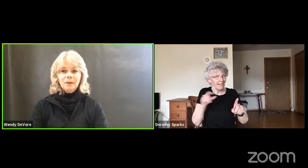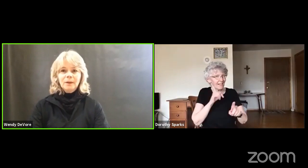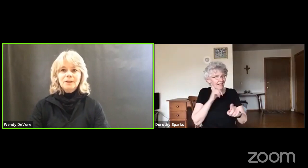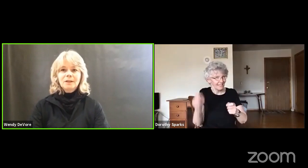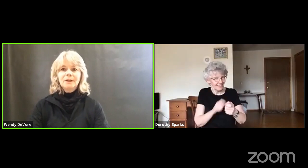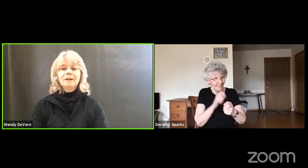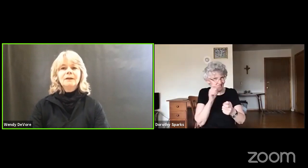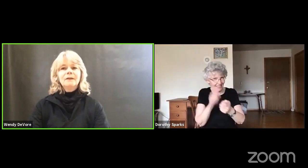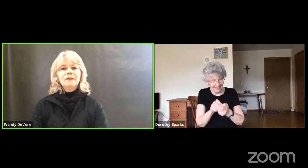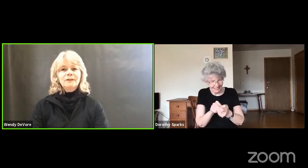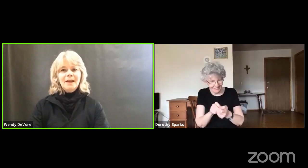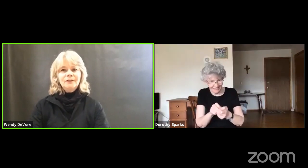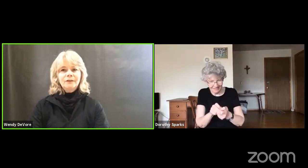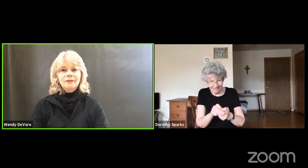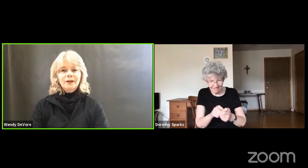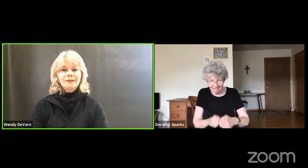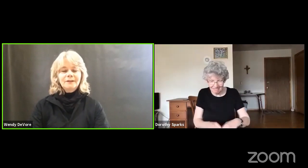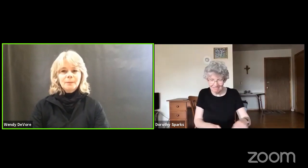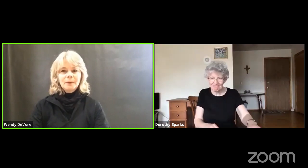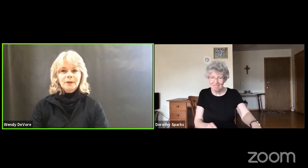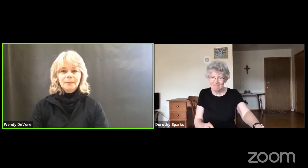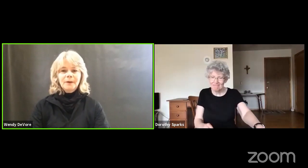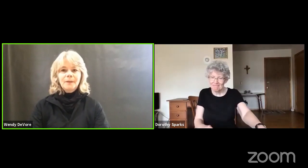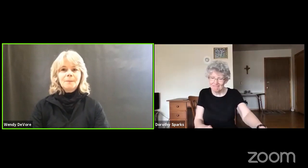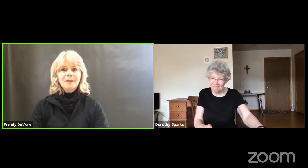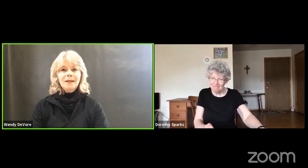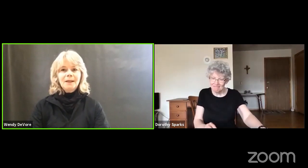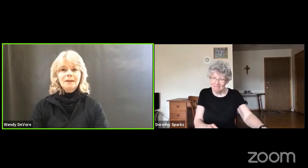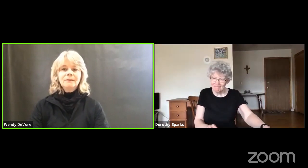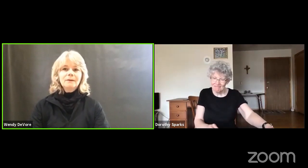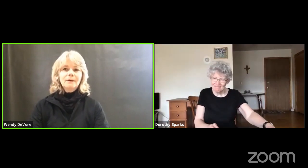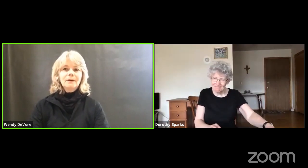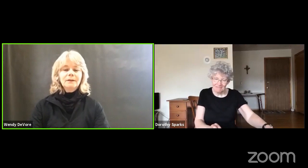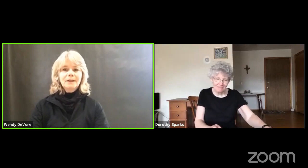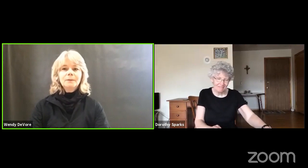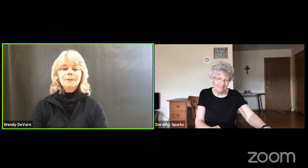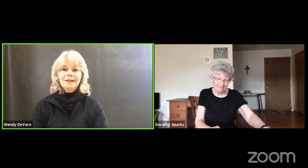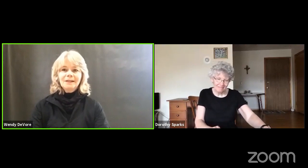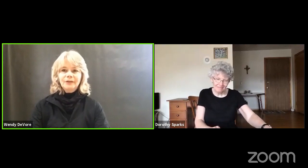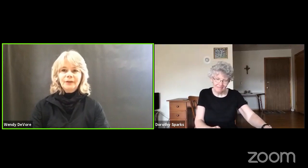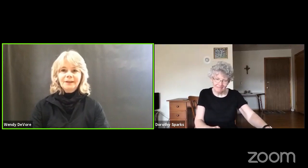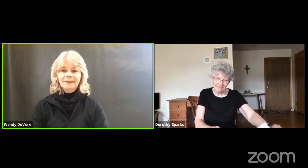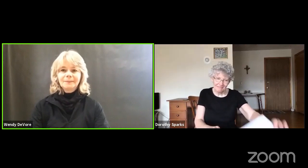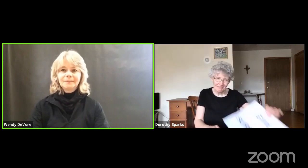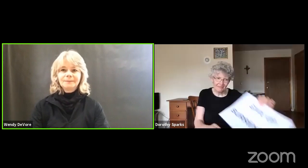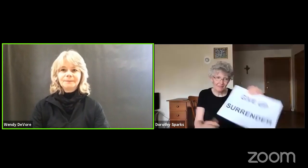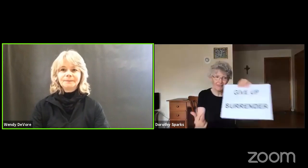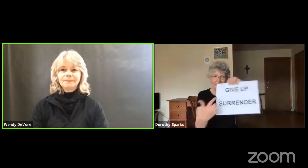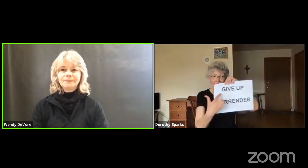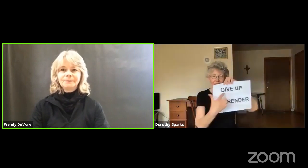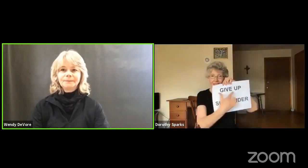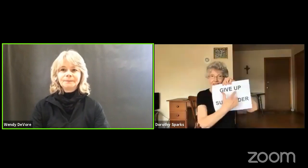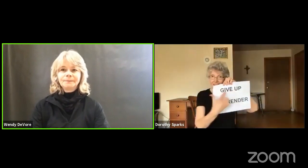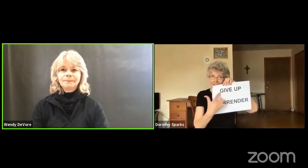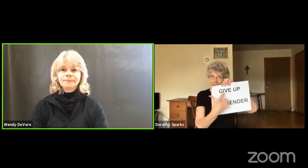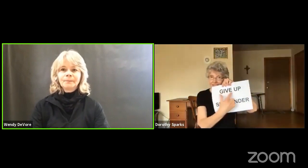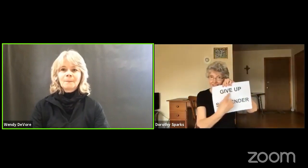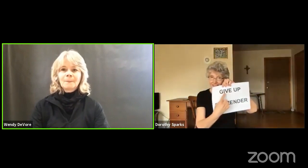sign language, the signs are very similar, but the meanings are a little bit different.